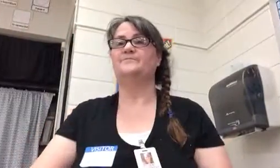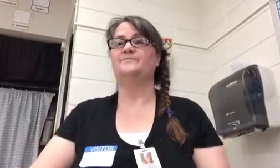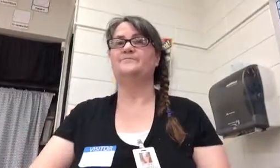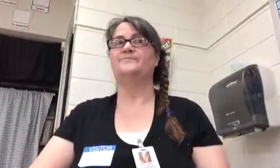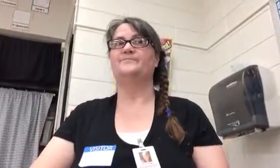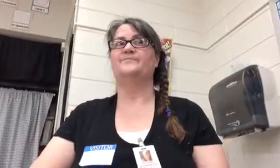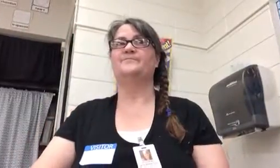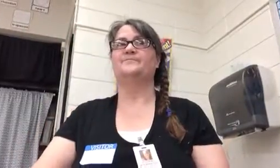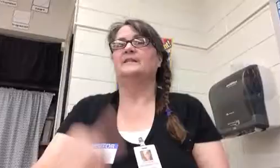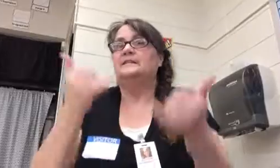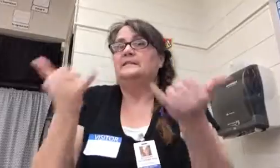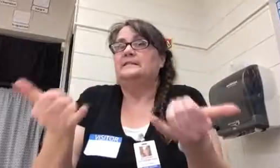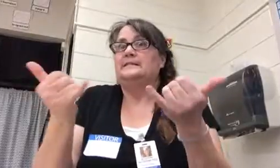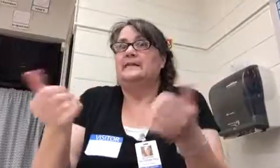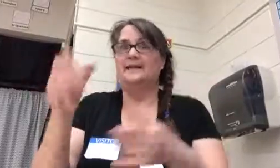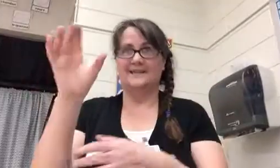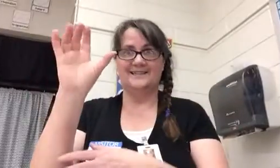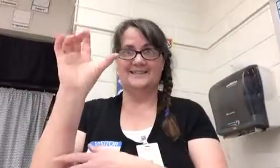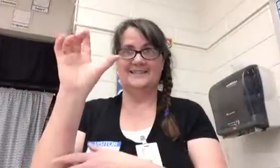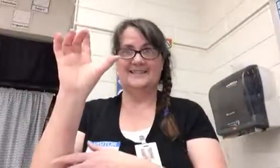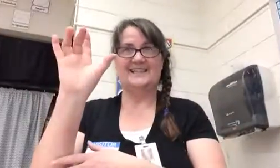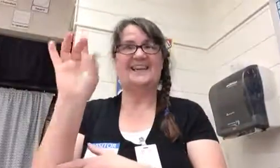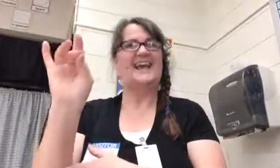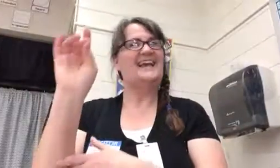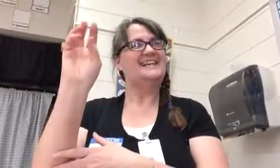86. Let's all say that together. 86. The